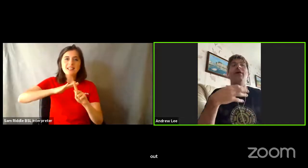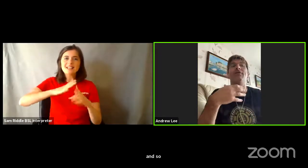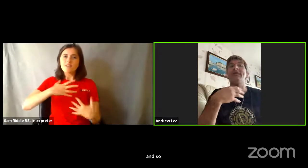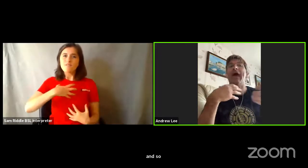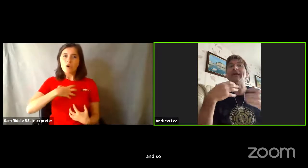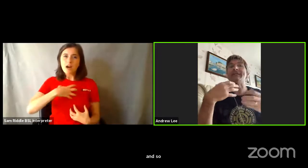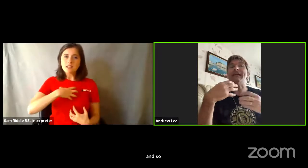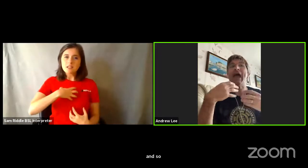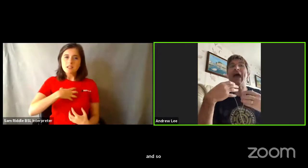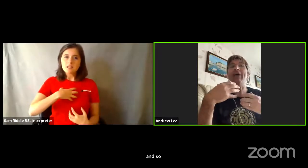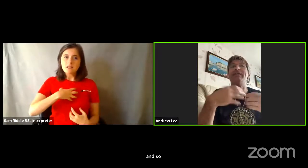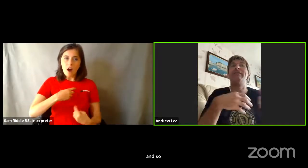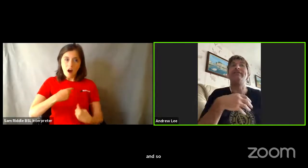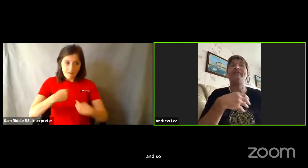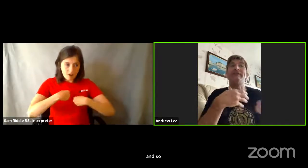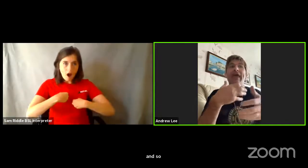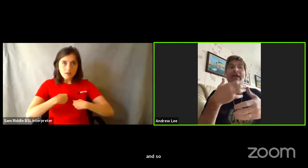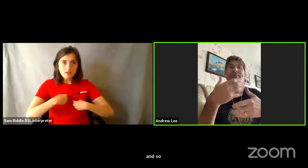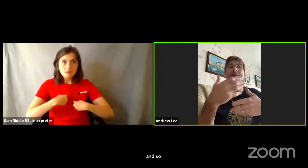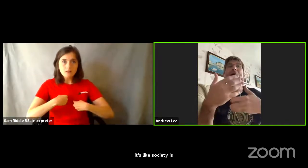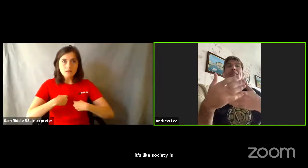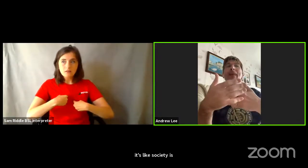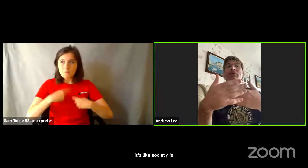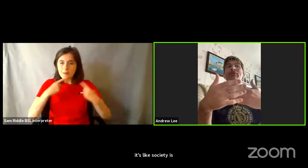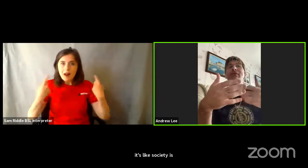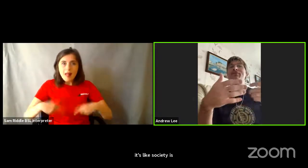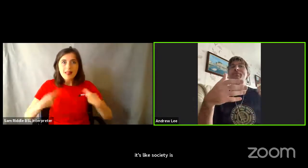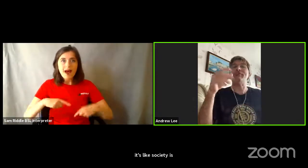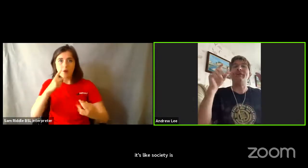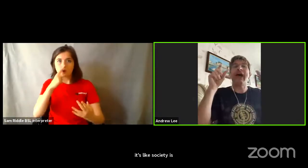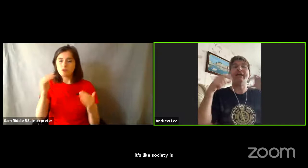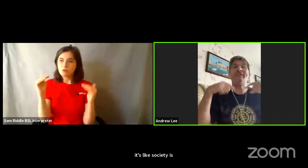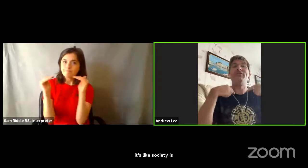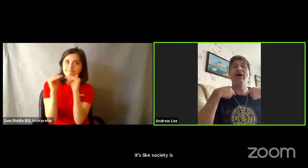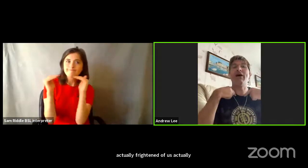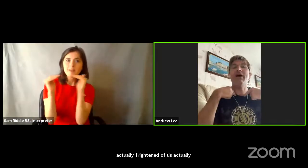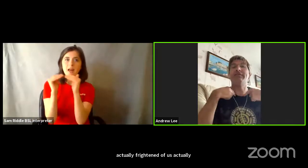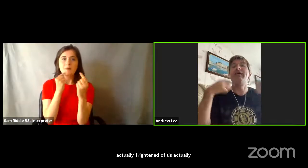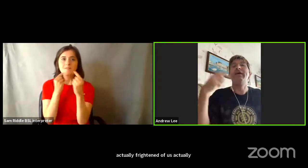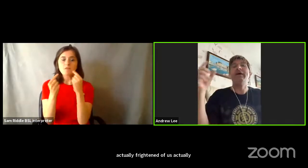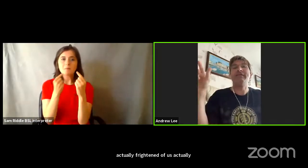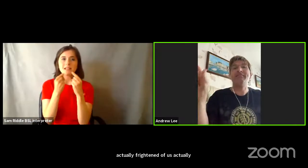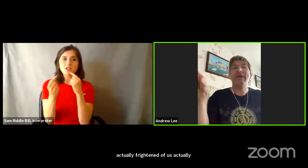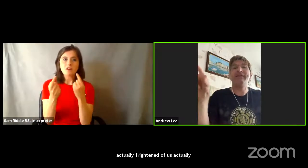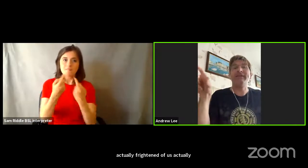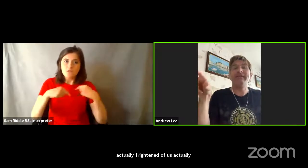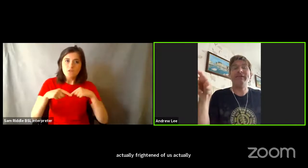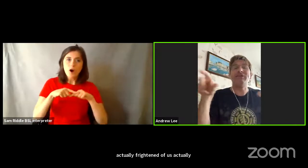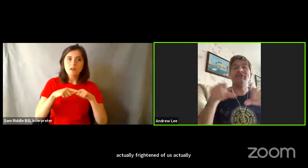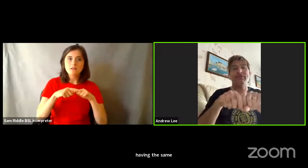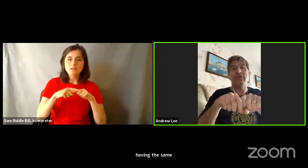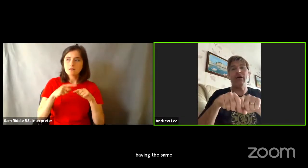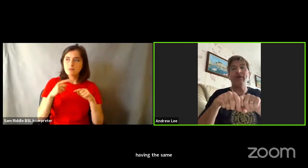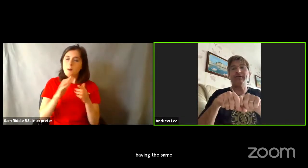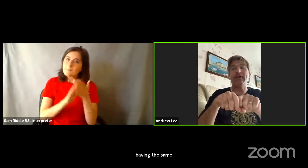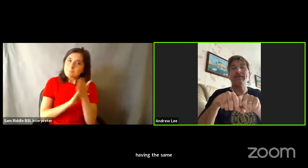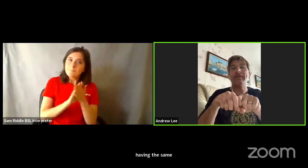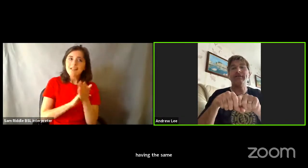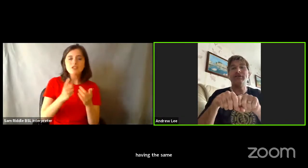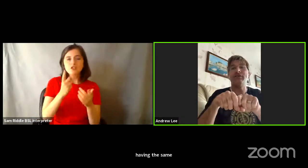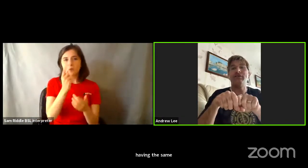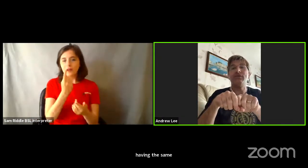frightened of us actually having the same amount of information to ask for us to make decisions for